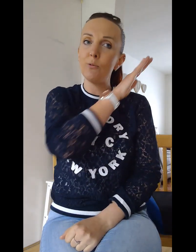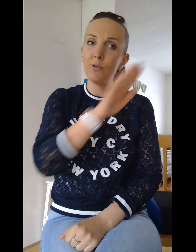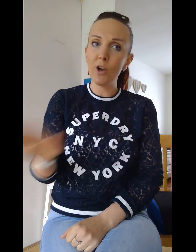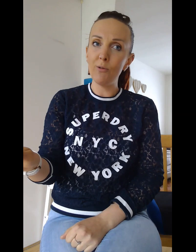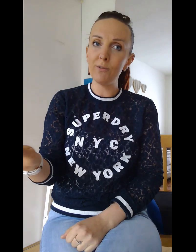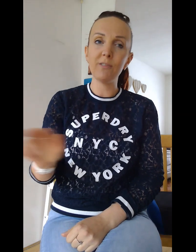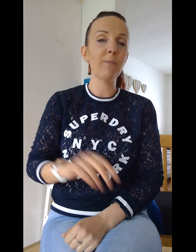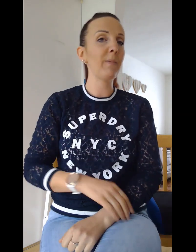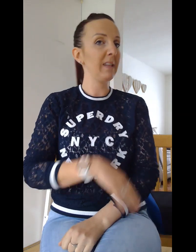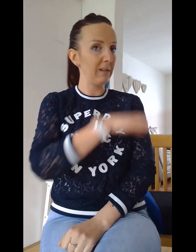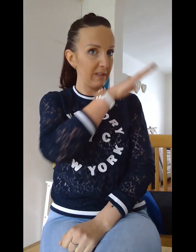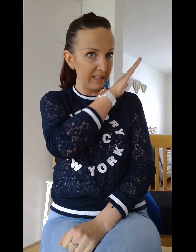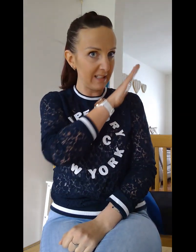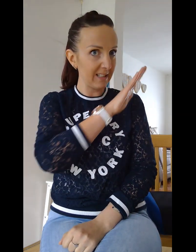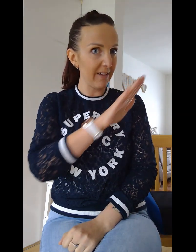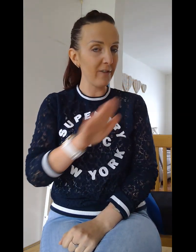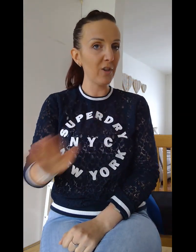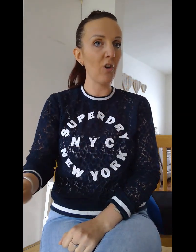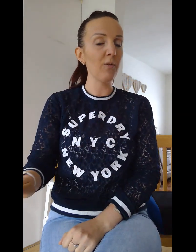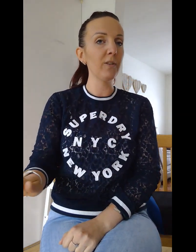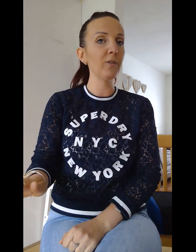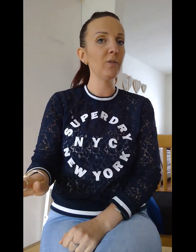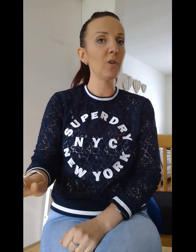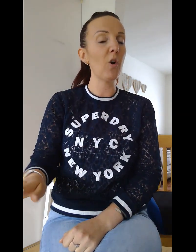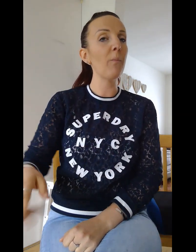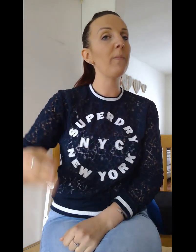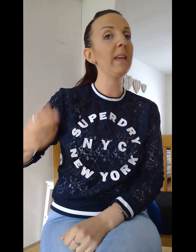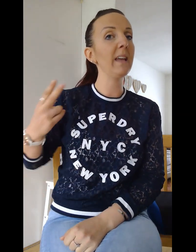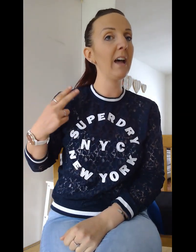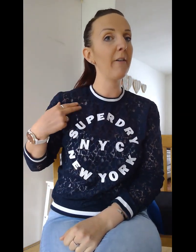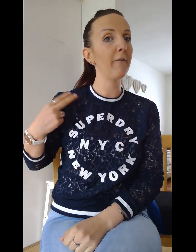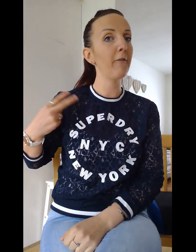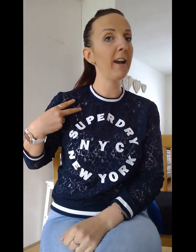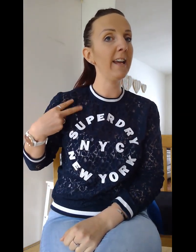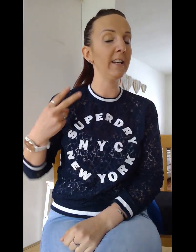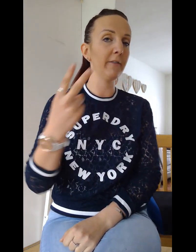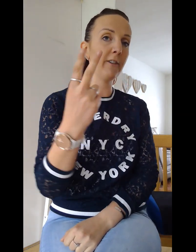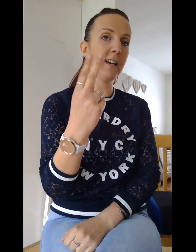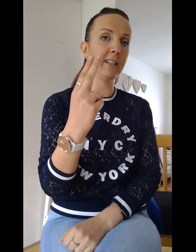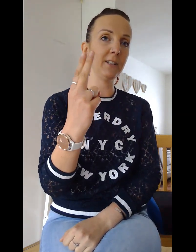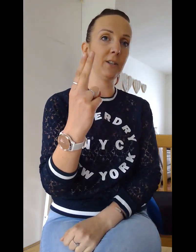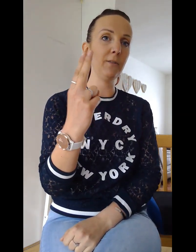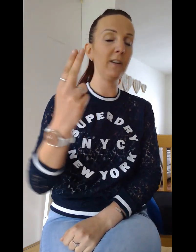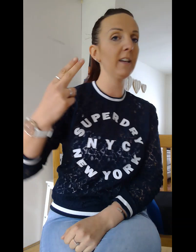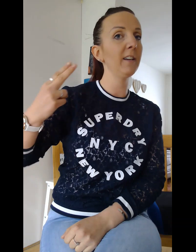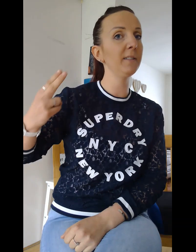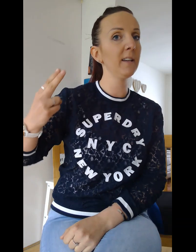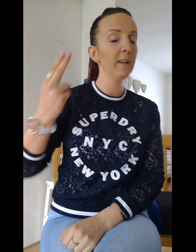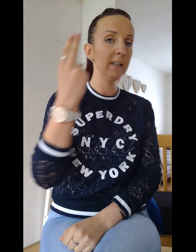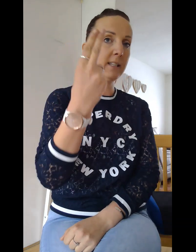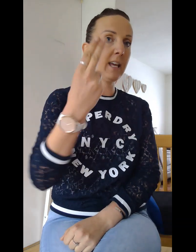So don't, so remember that this is the sign for don't be afraid, and afraid is two fingers